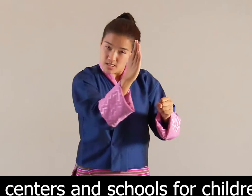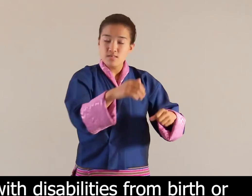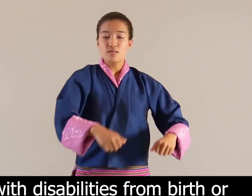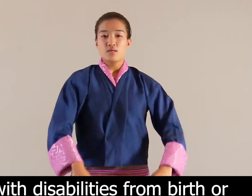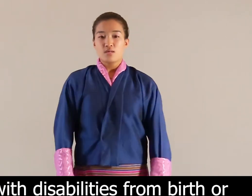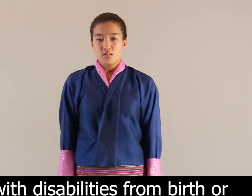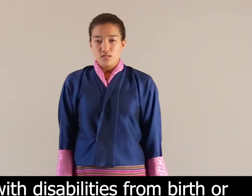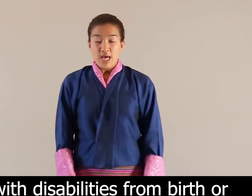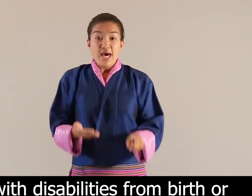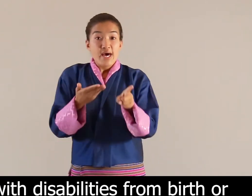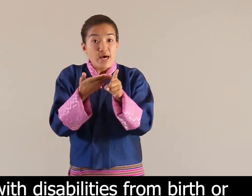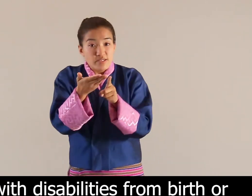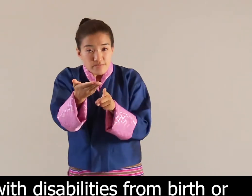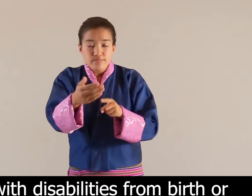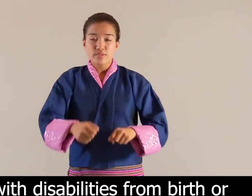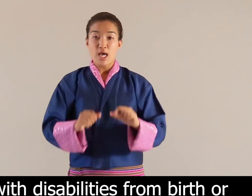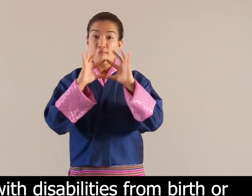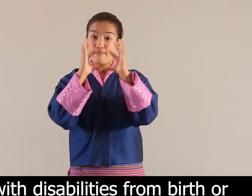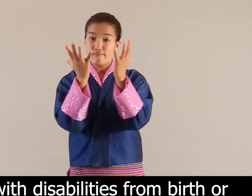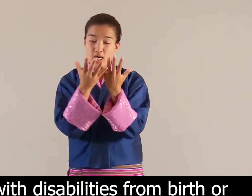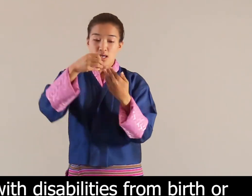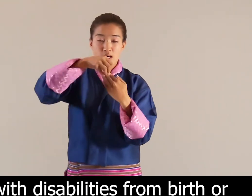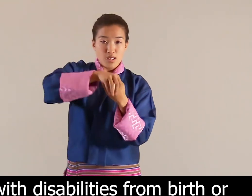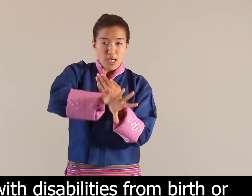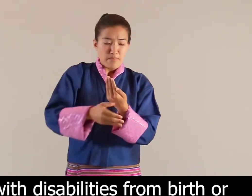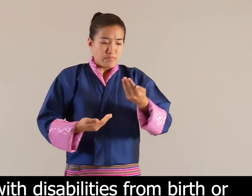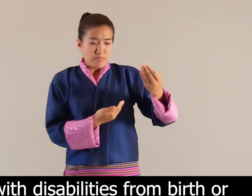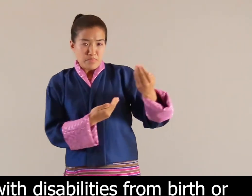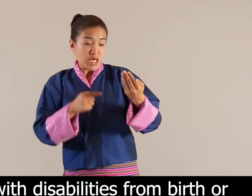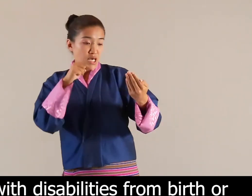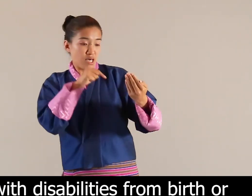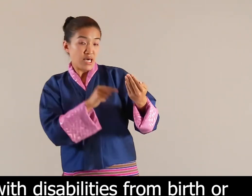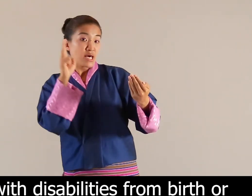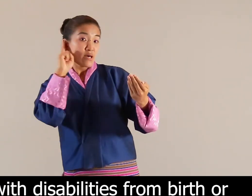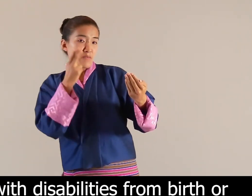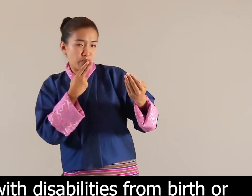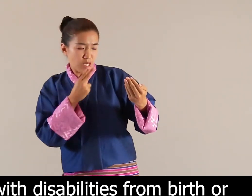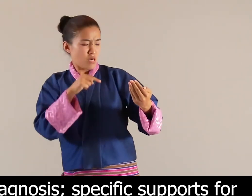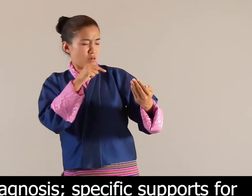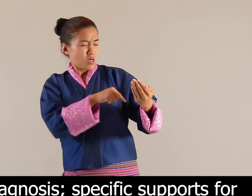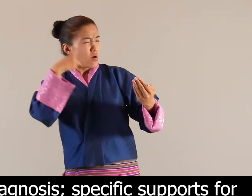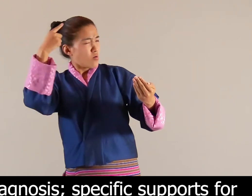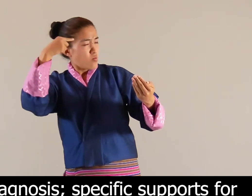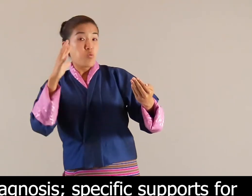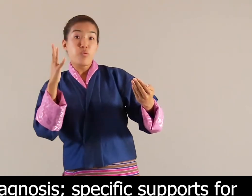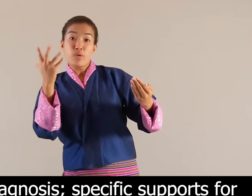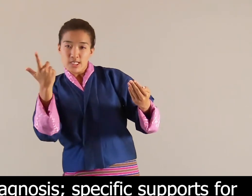Specific supports for children with different disabilities shall be developed.